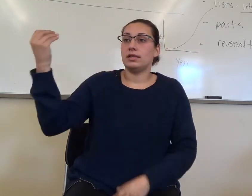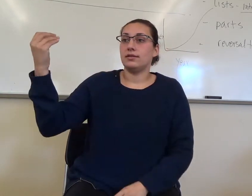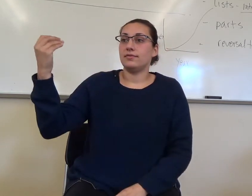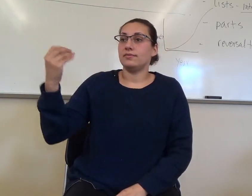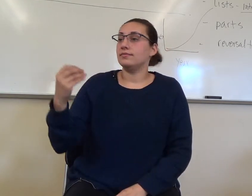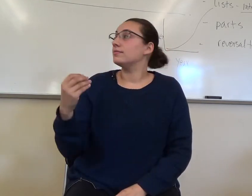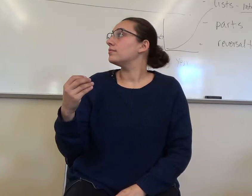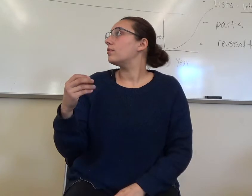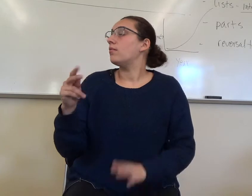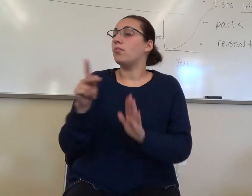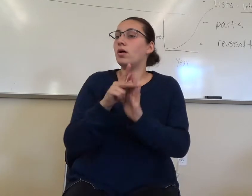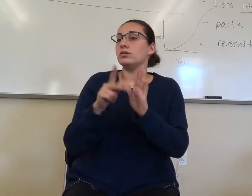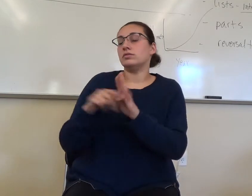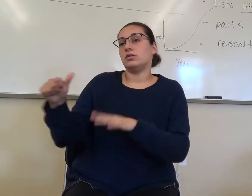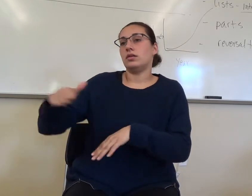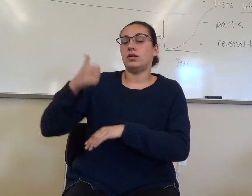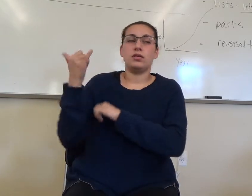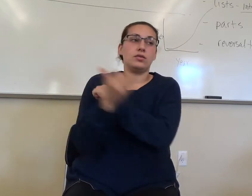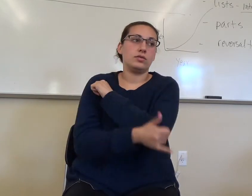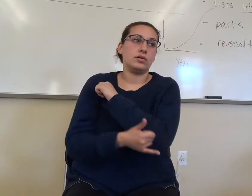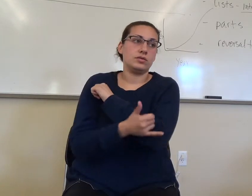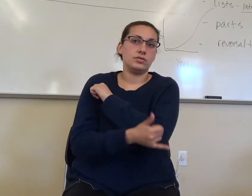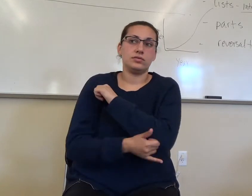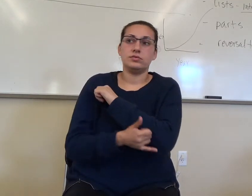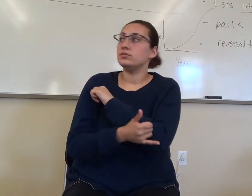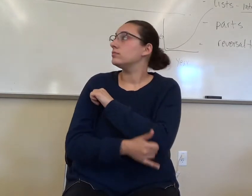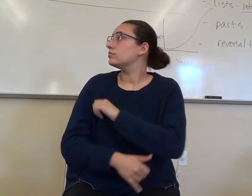other countries. So it's other, the plural of countries is